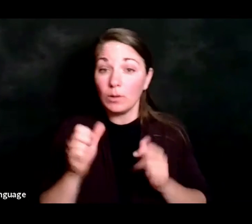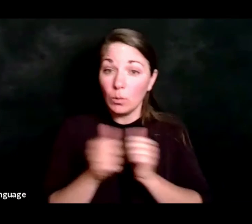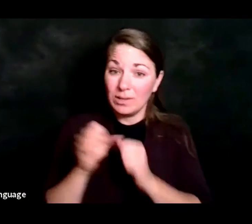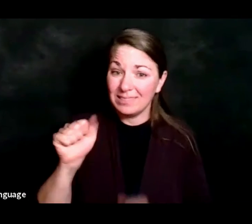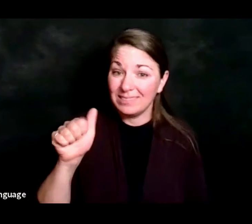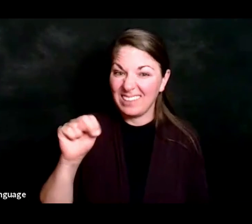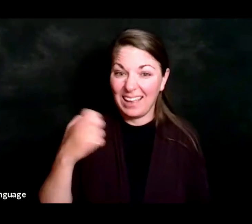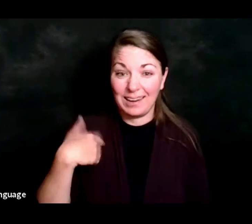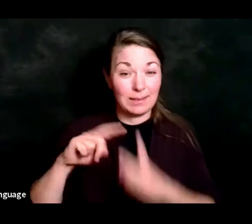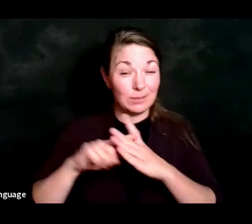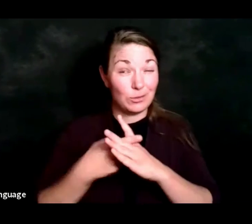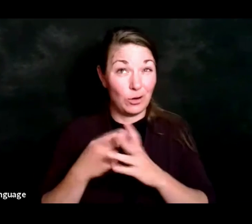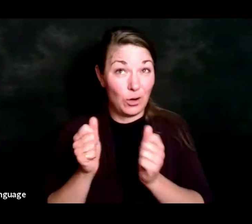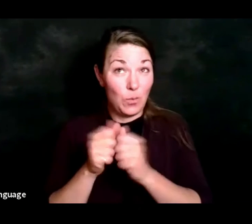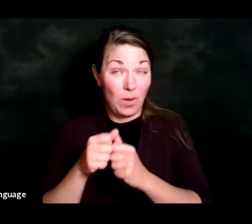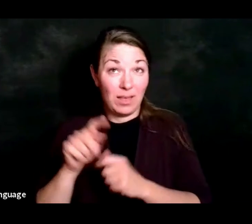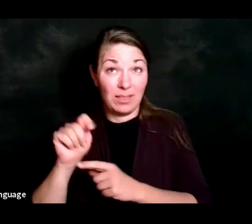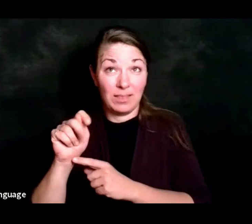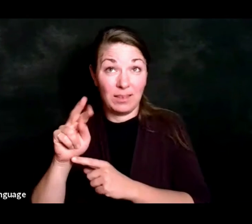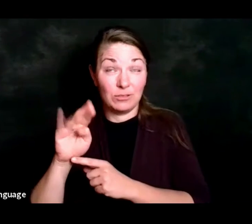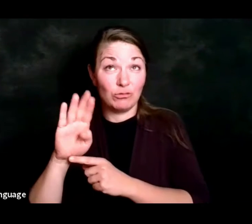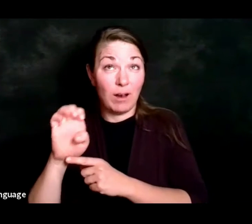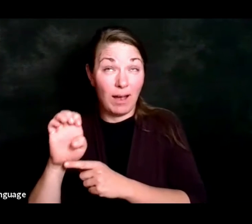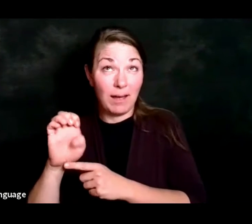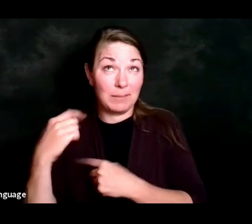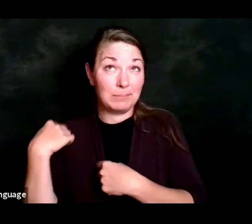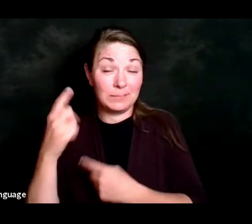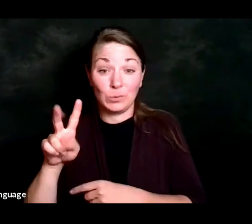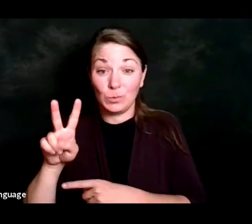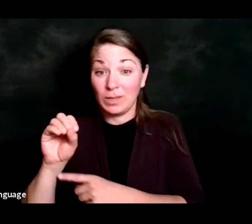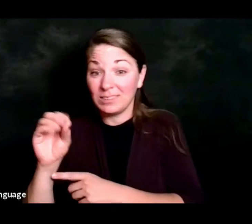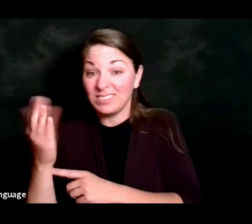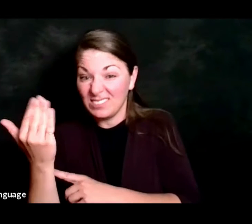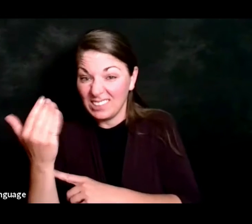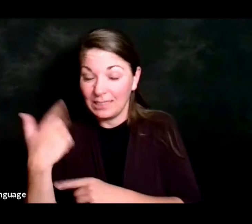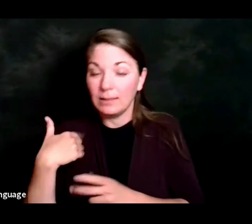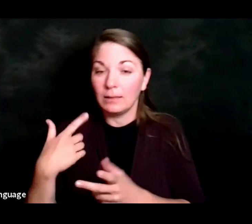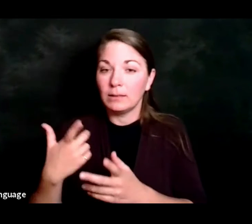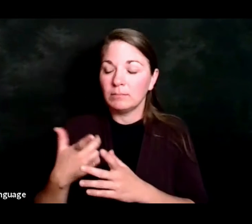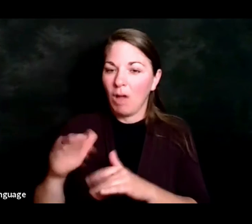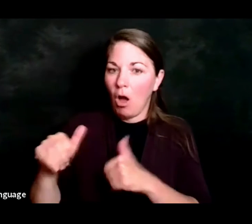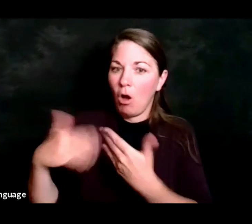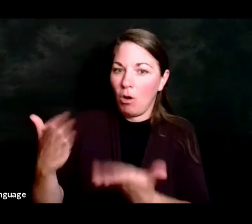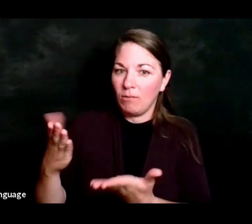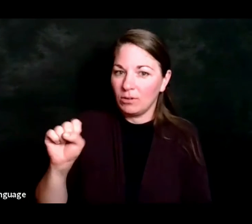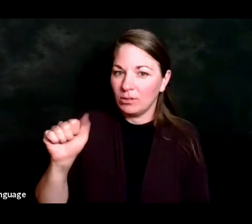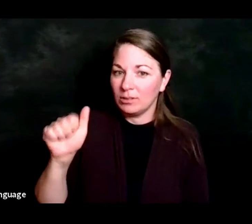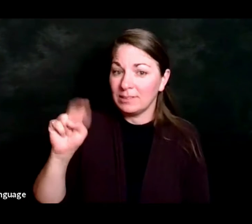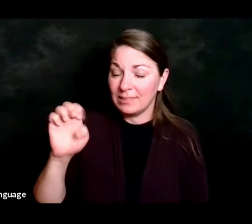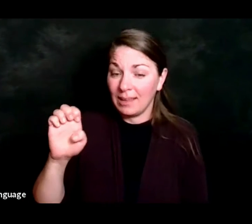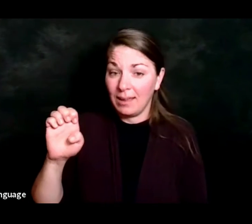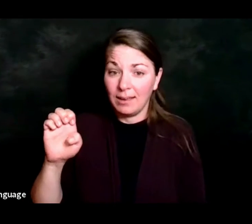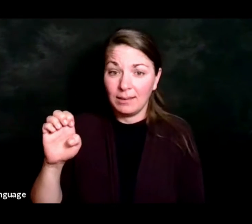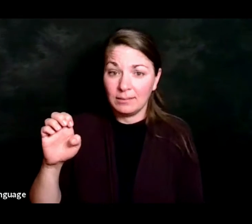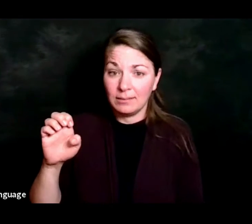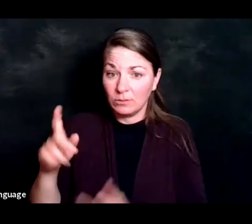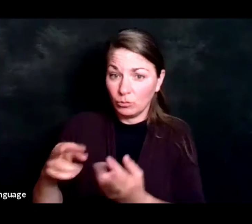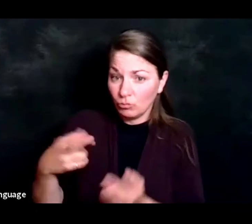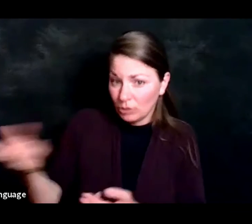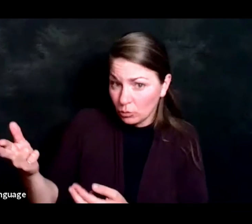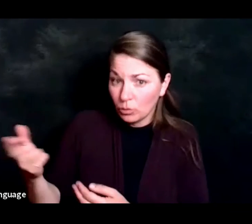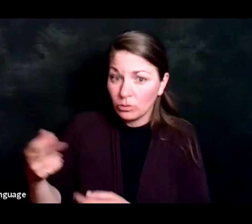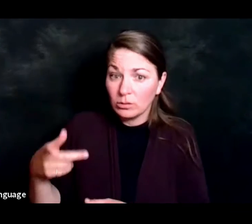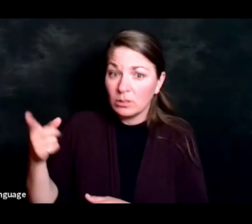and have been offering SANE services through their program with the federal government. I have had